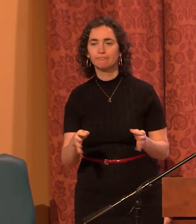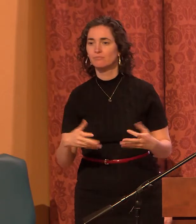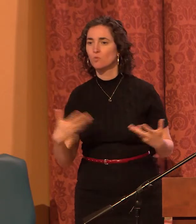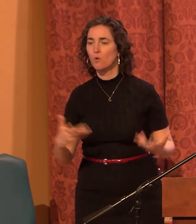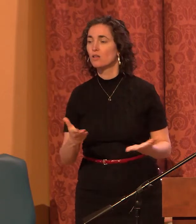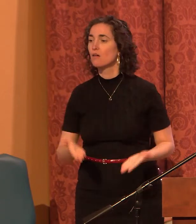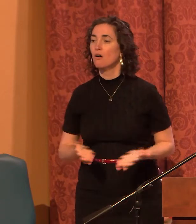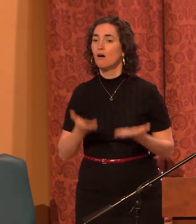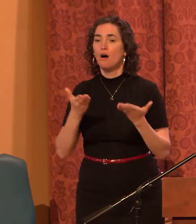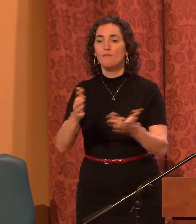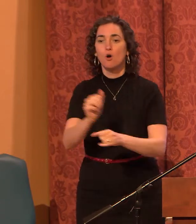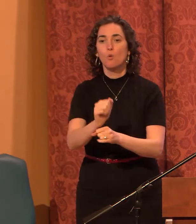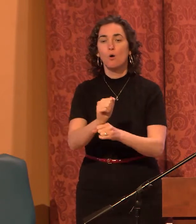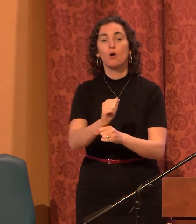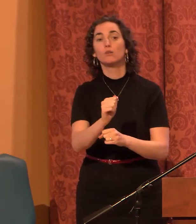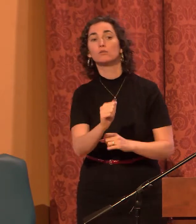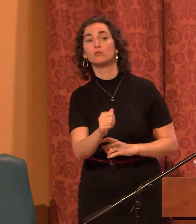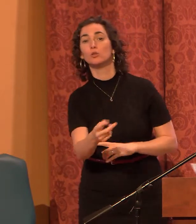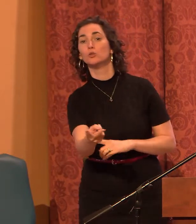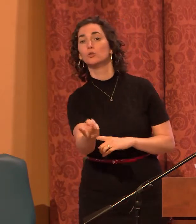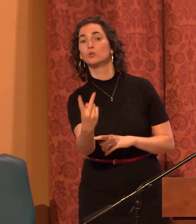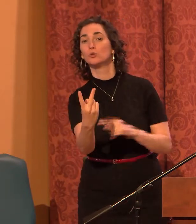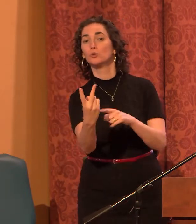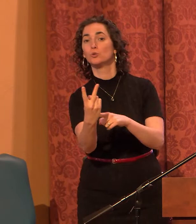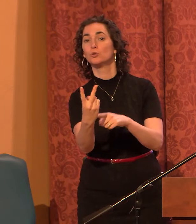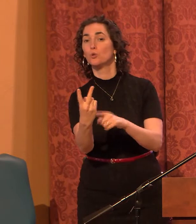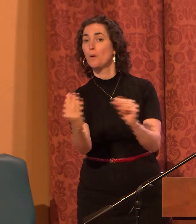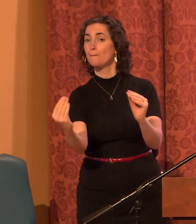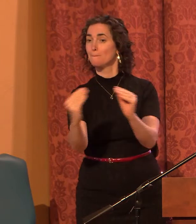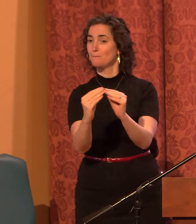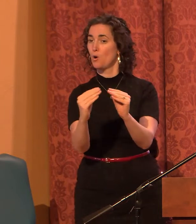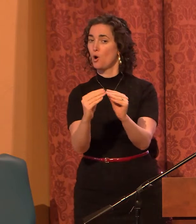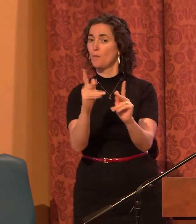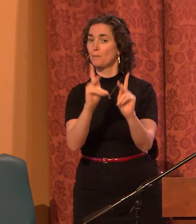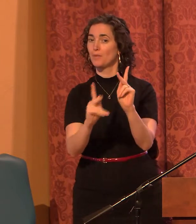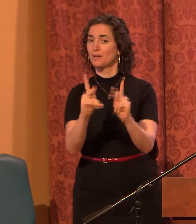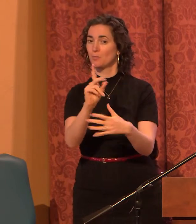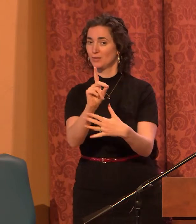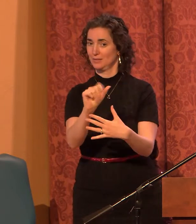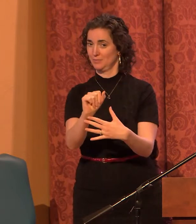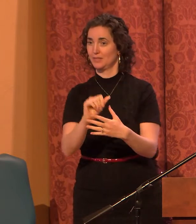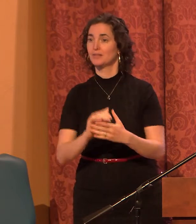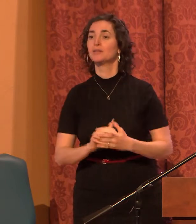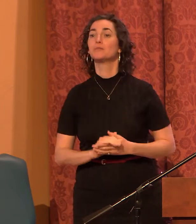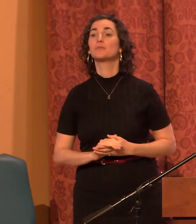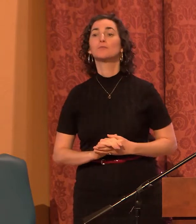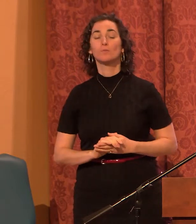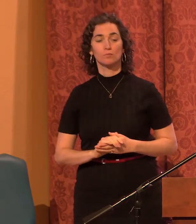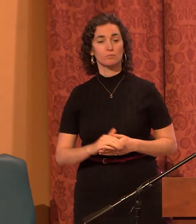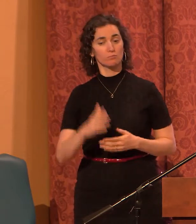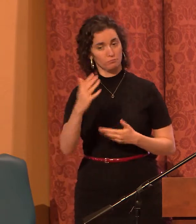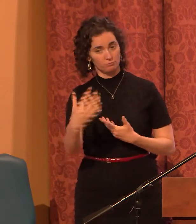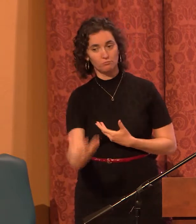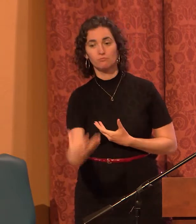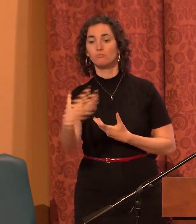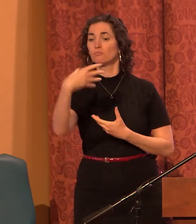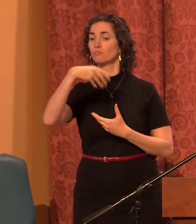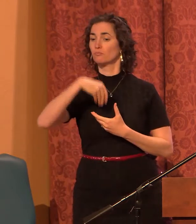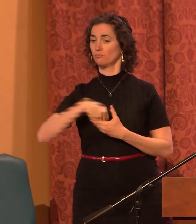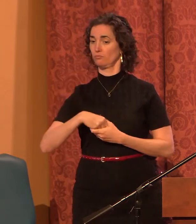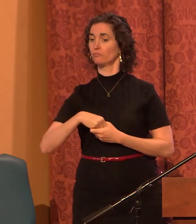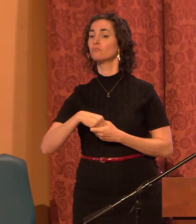offer employment to a couple of more individuals participating in